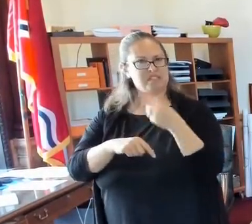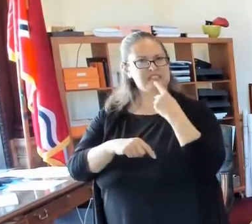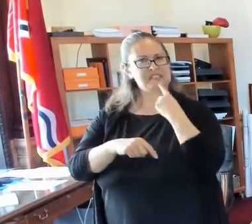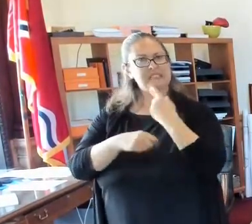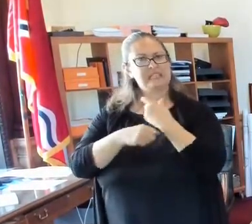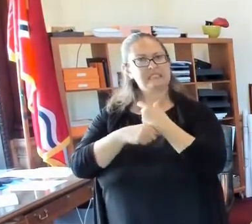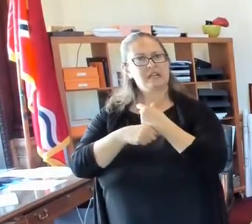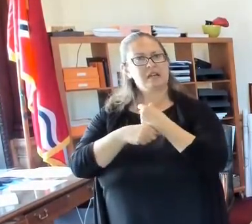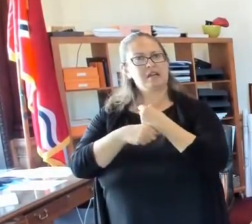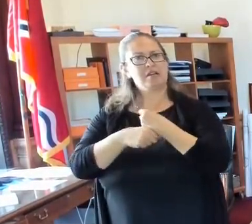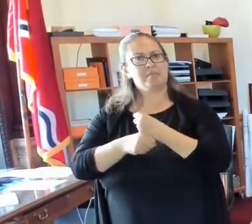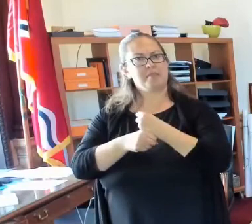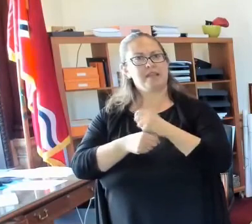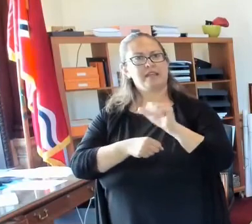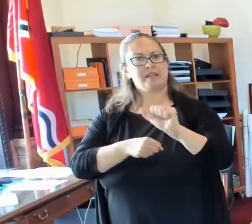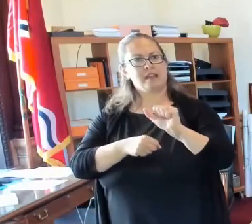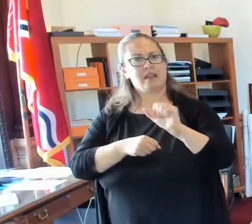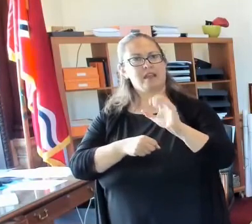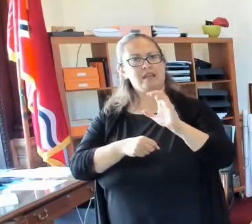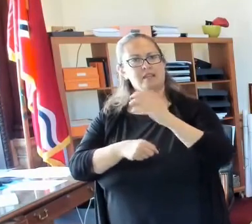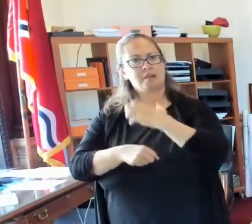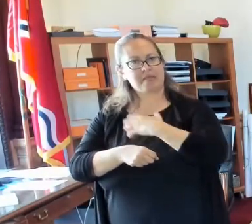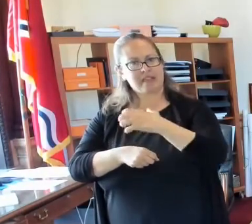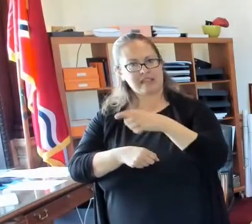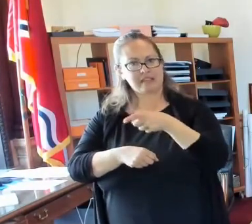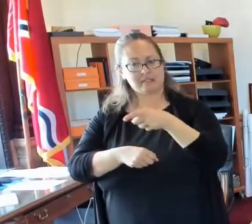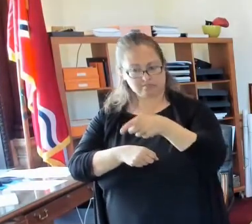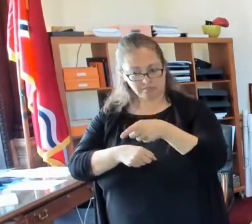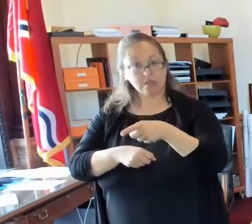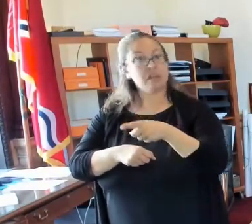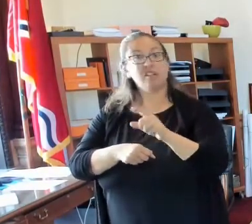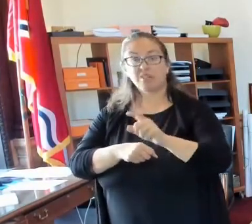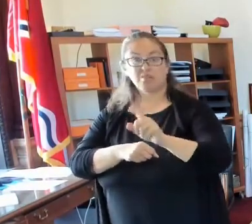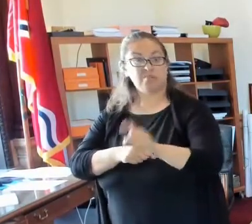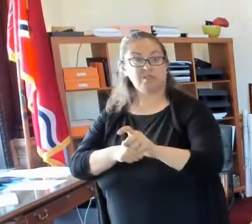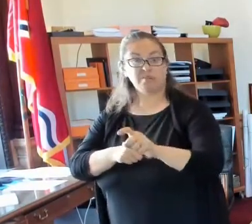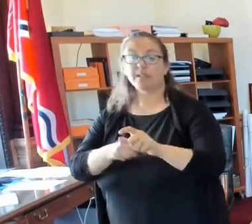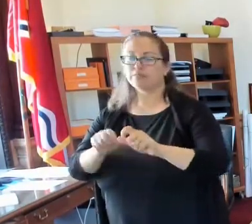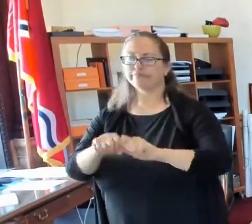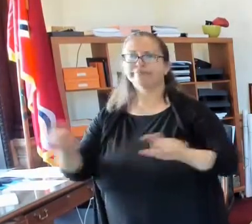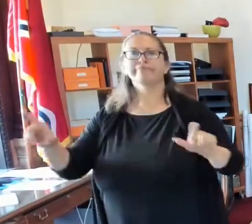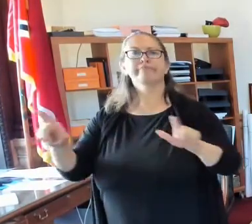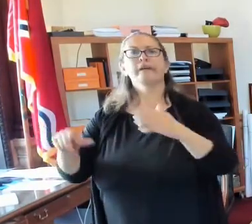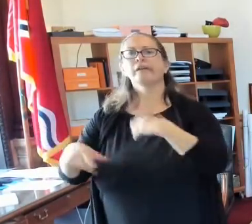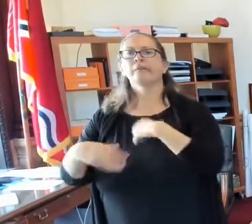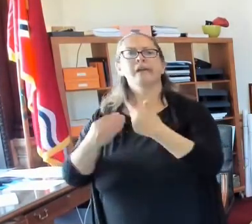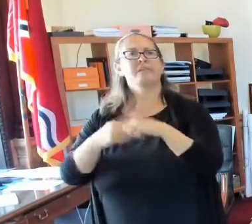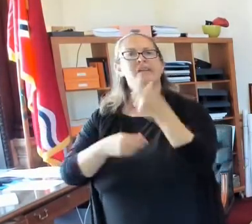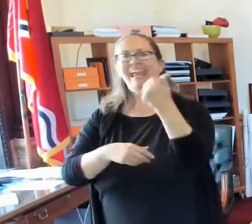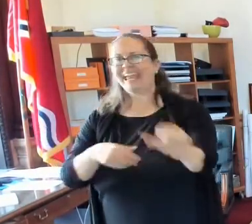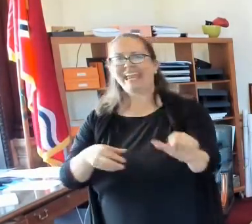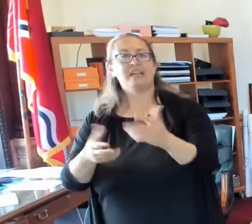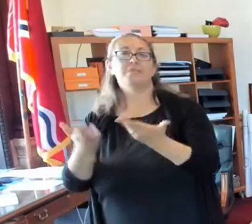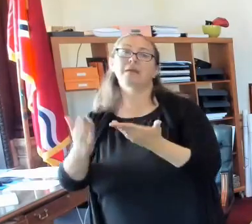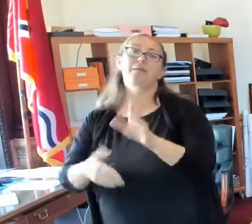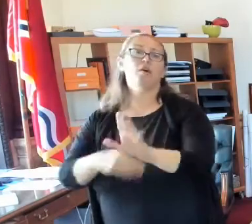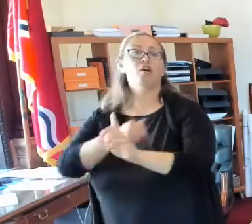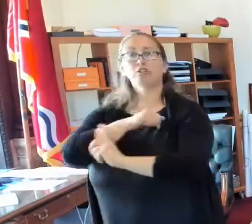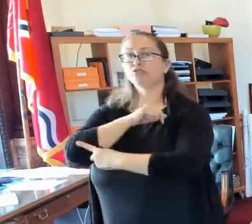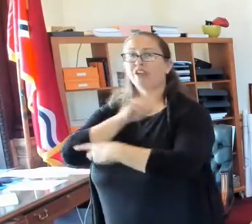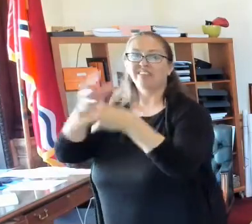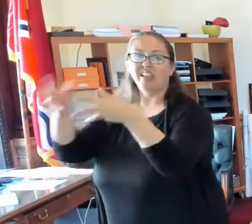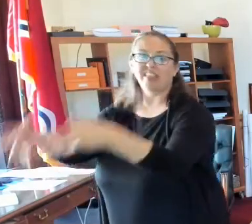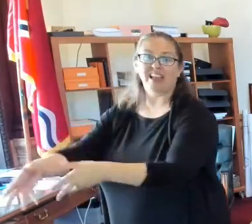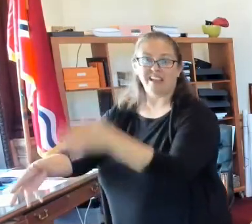complaint. Click on that spot. You can complain there about anything, you know, from your trash didn't get picked up to there's a spot there, and